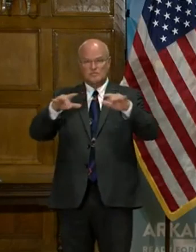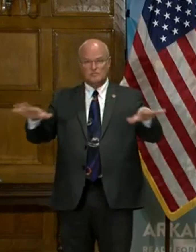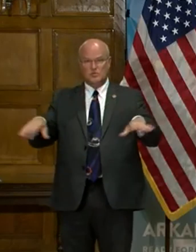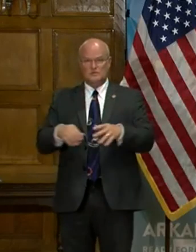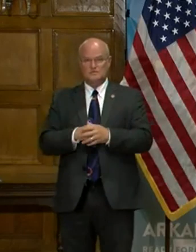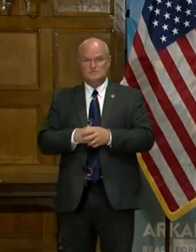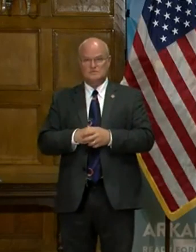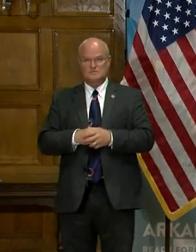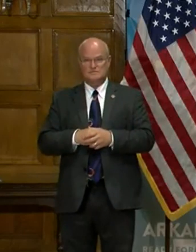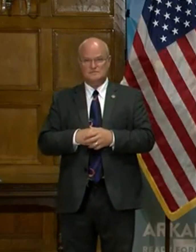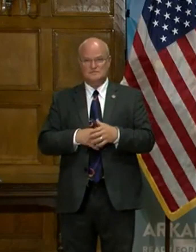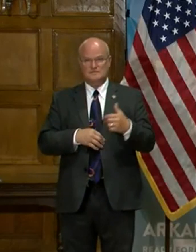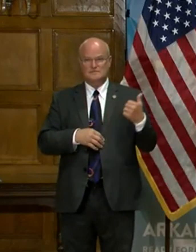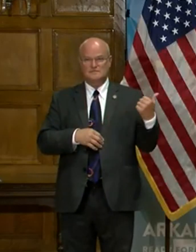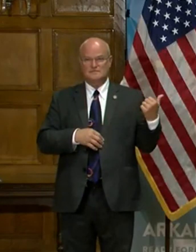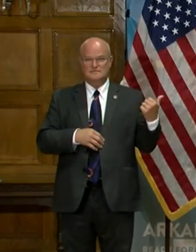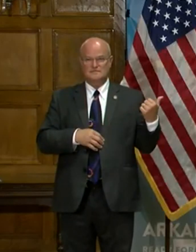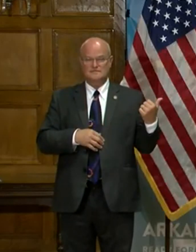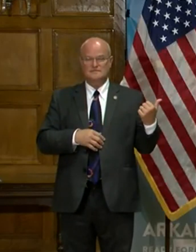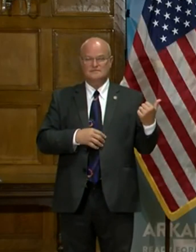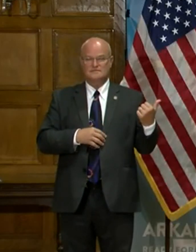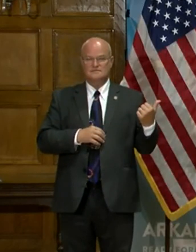stuff?